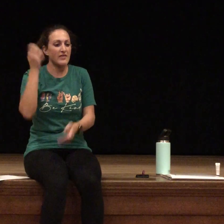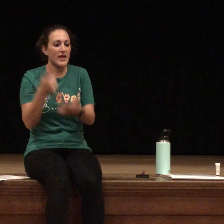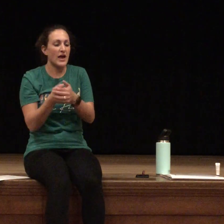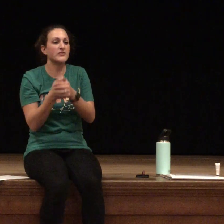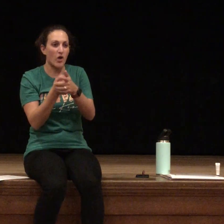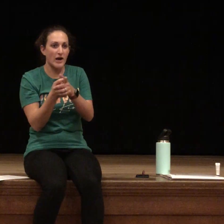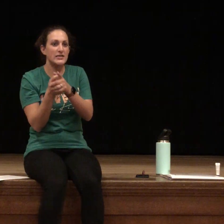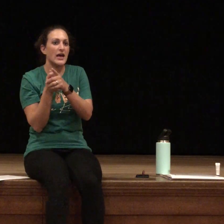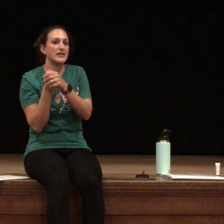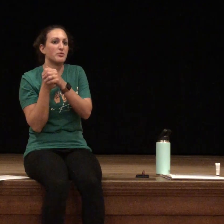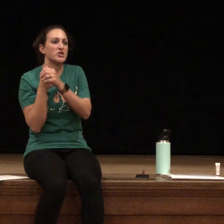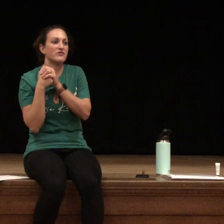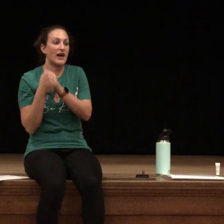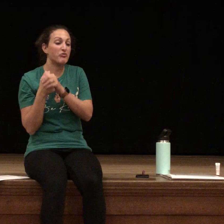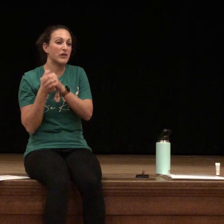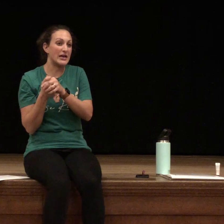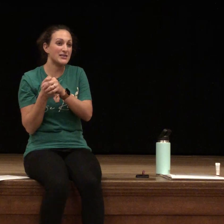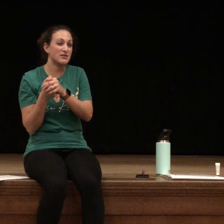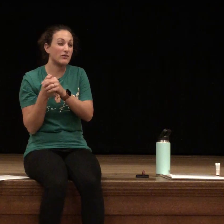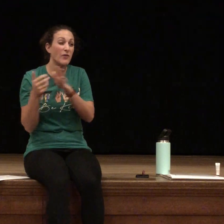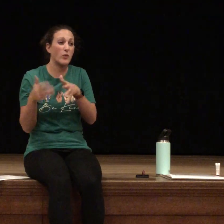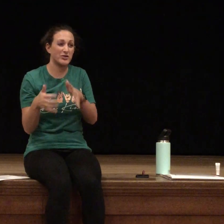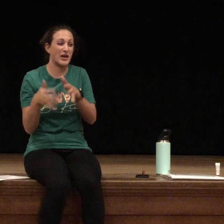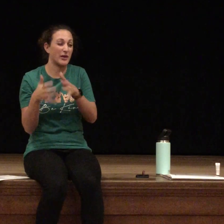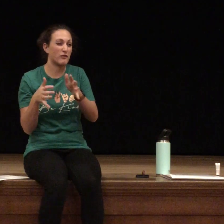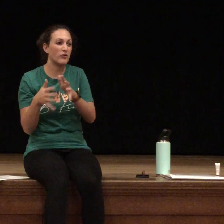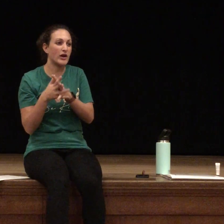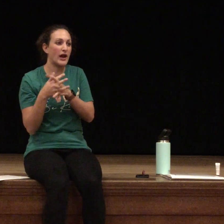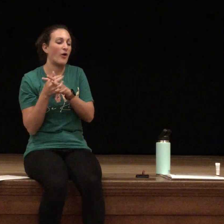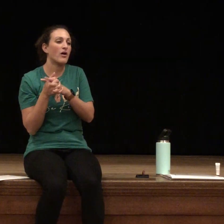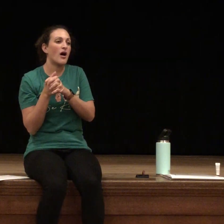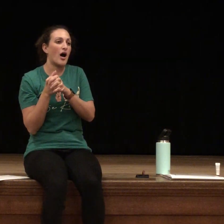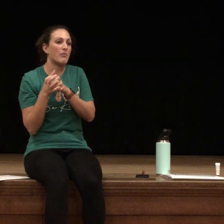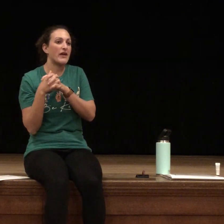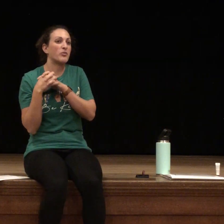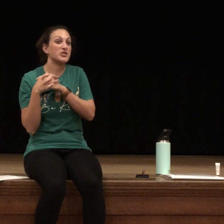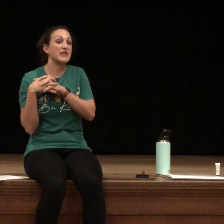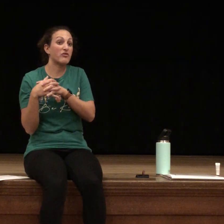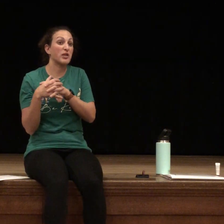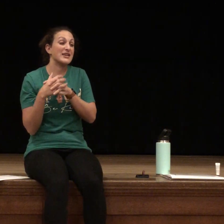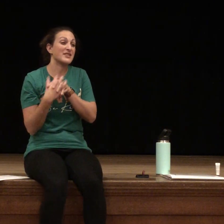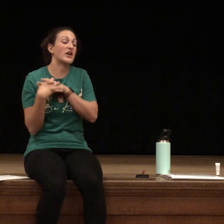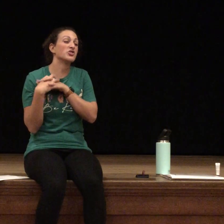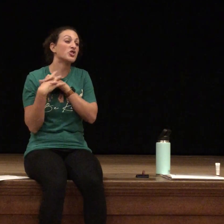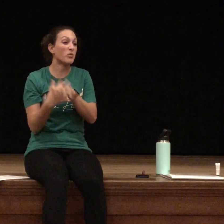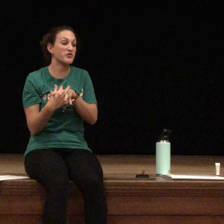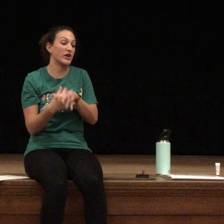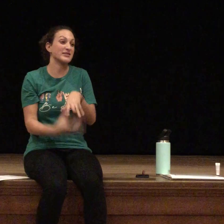They have, so RIT has a bunch of deaf plays around the winter time, like around right now. They have a bunch of deaf plays, and they are so much fun. It's like, well,